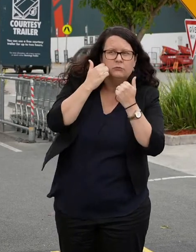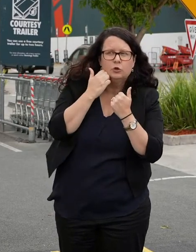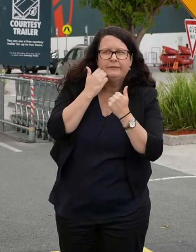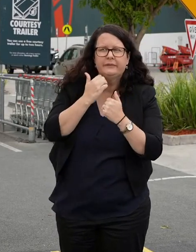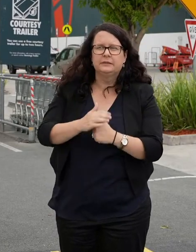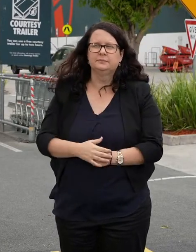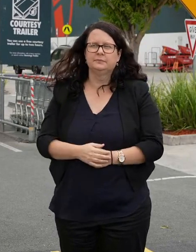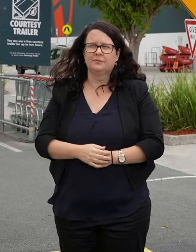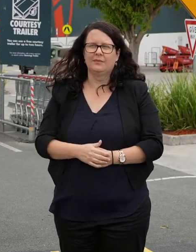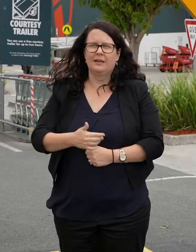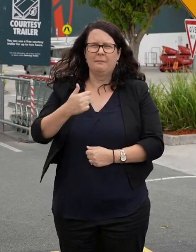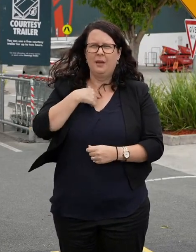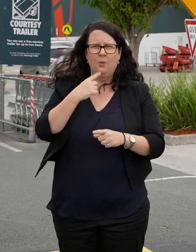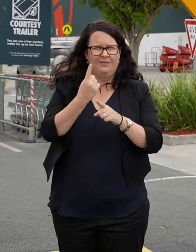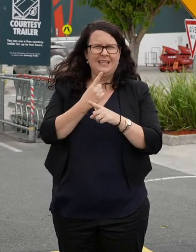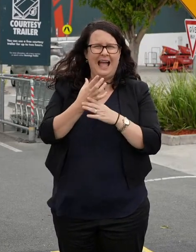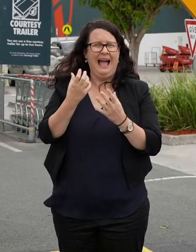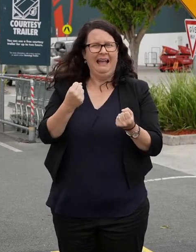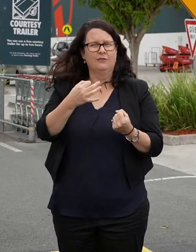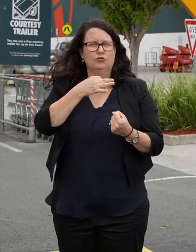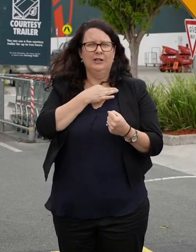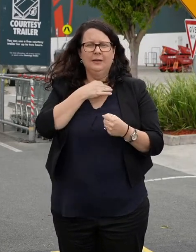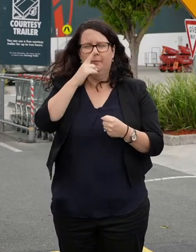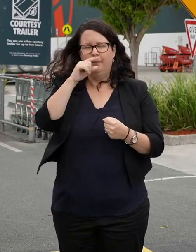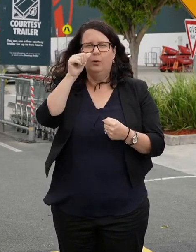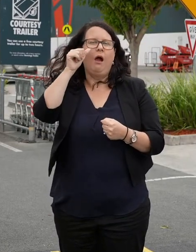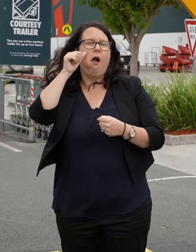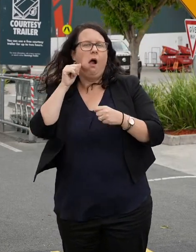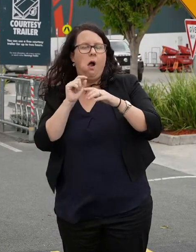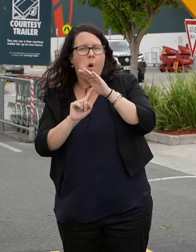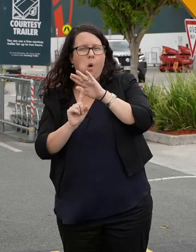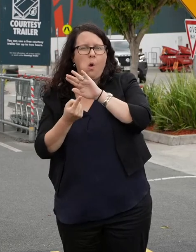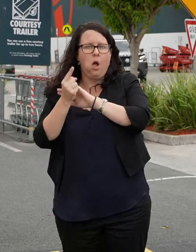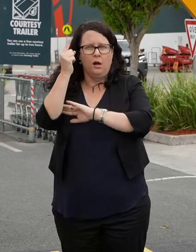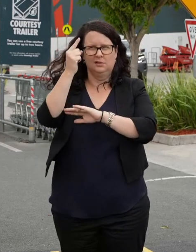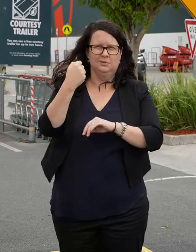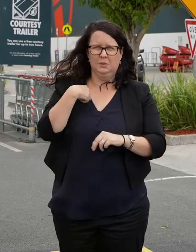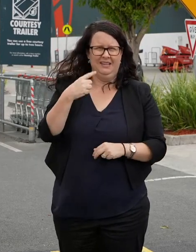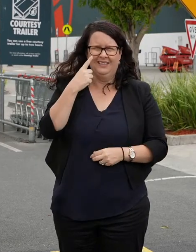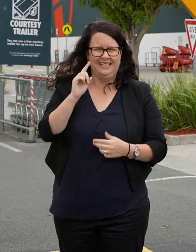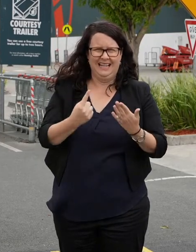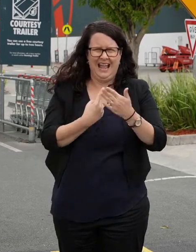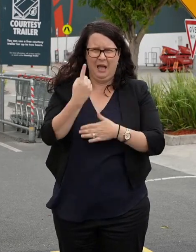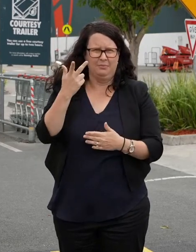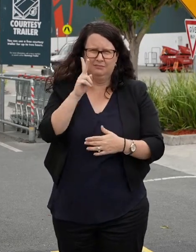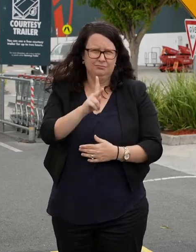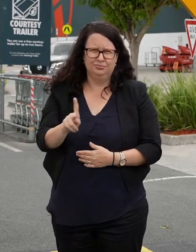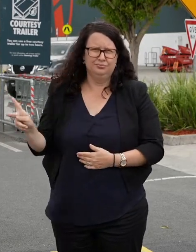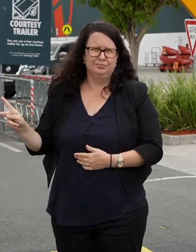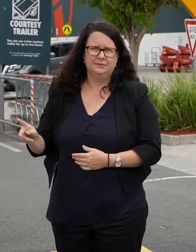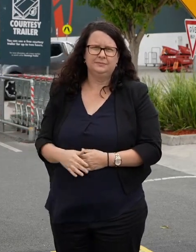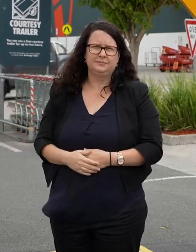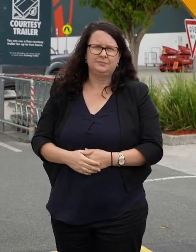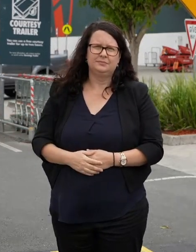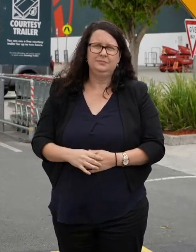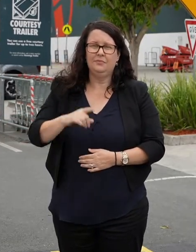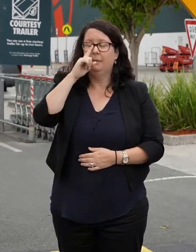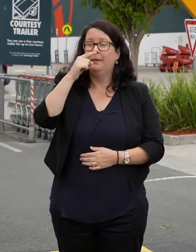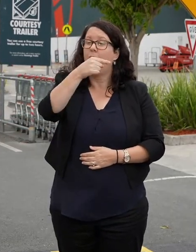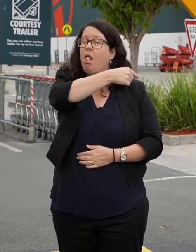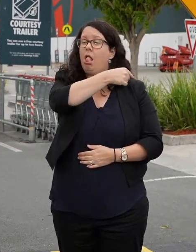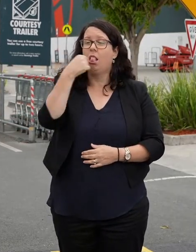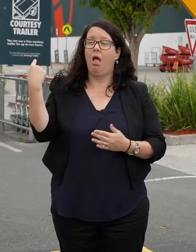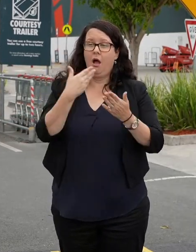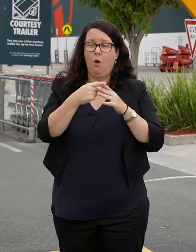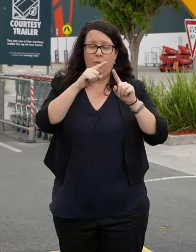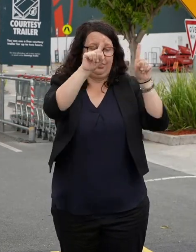have said all along, there is risks here. We have seen people breach the borders. We have seen people lie on passes, and that's